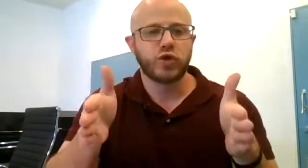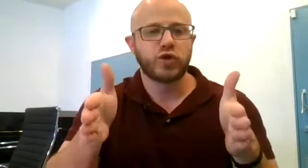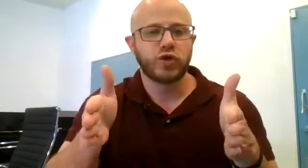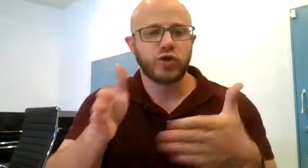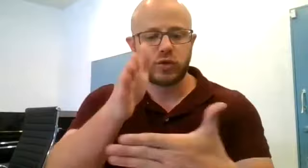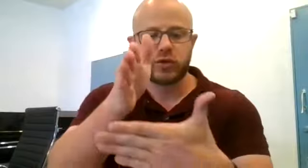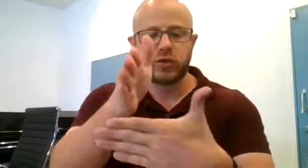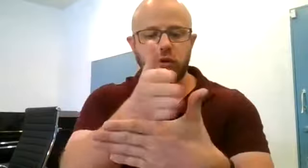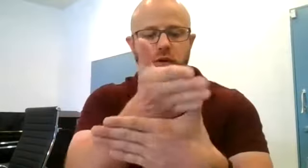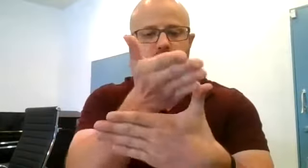partner,